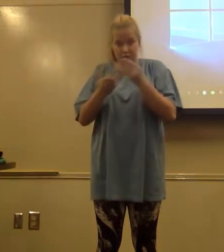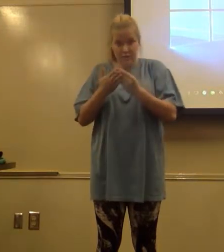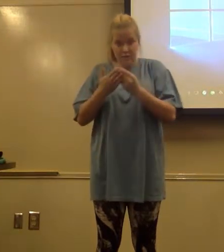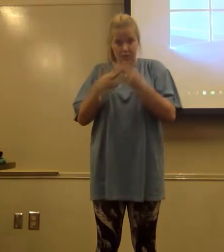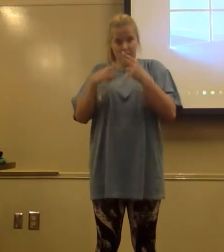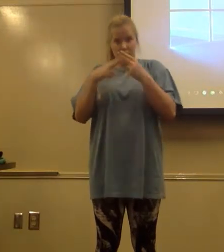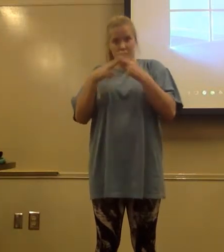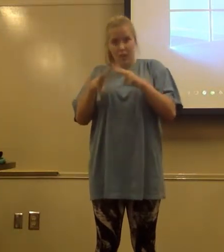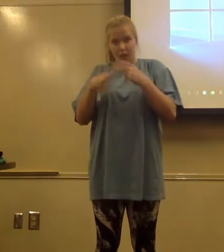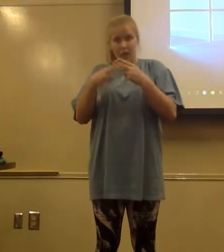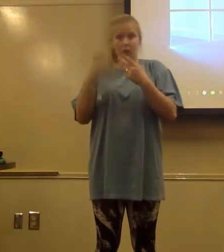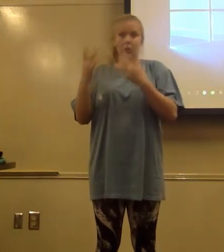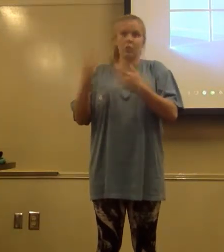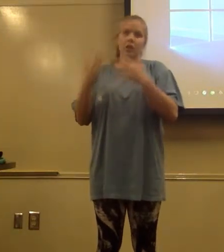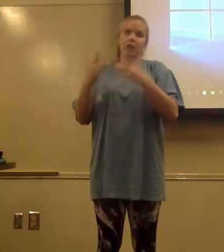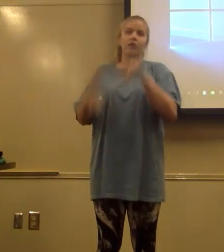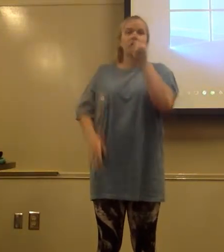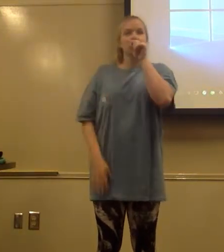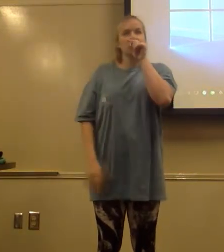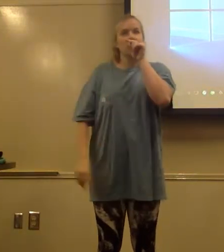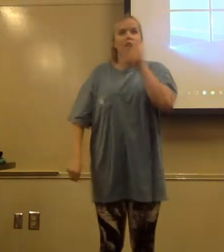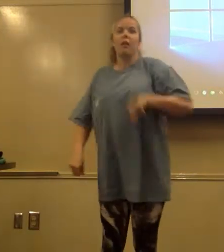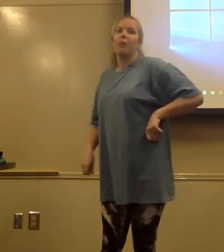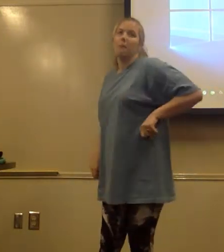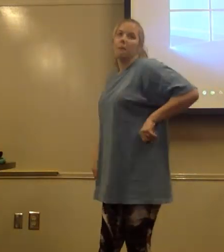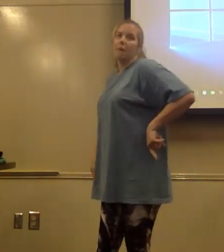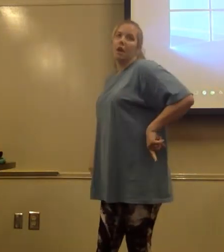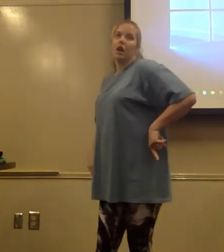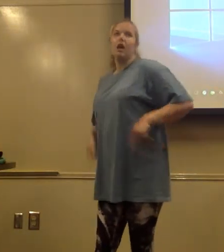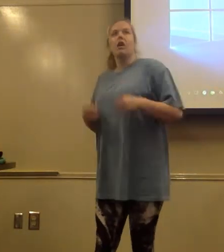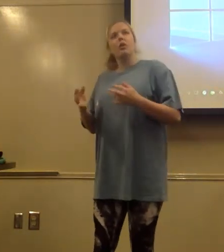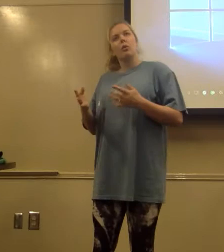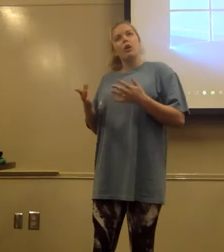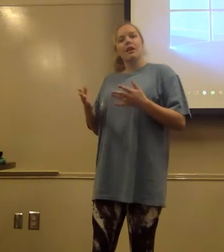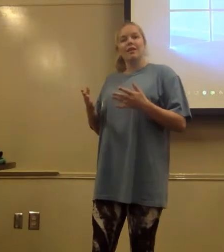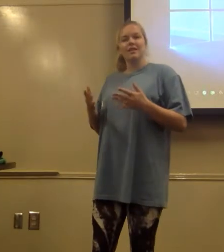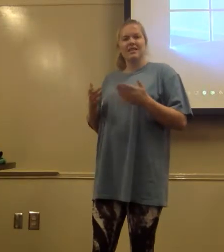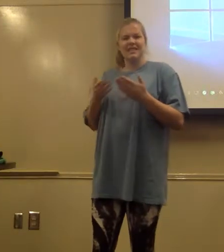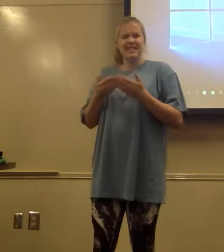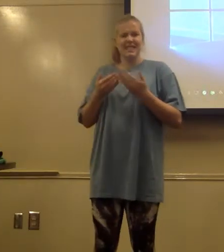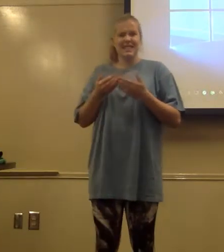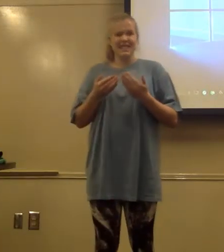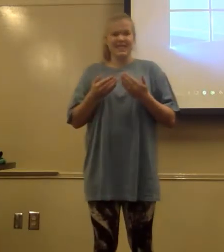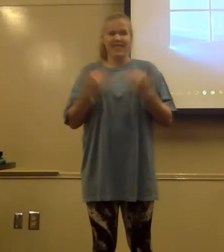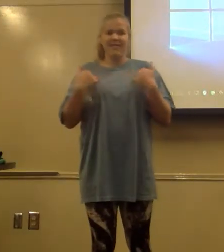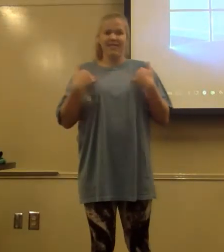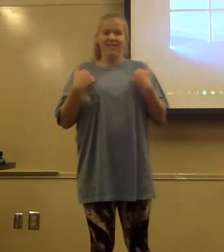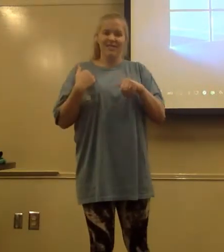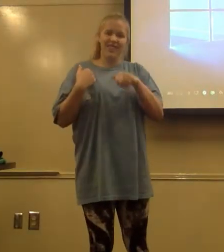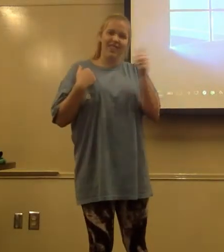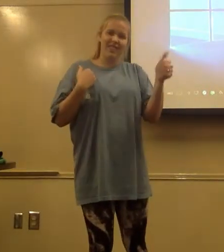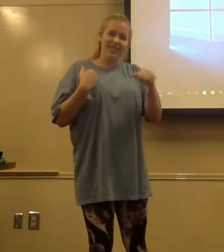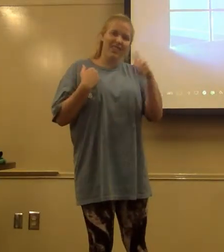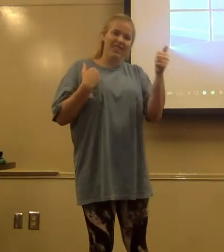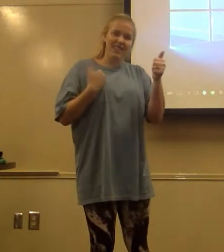the feed and all the hassle and work, why you could make egg-free mayonnaise, and there we go. I mean, it's like it's cheaper, it's